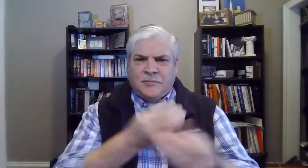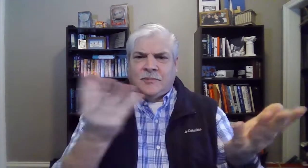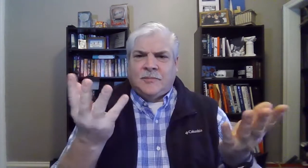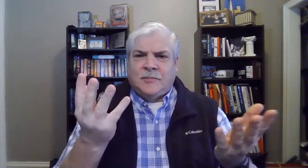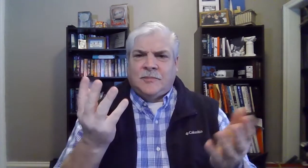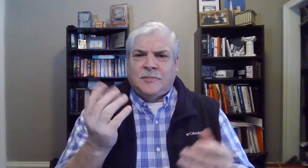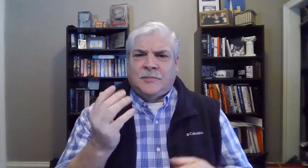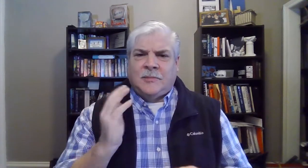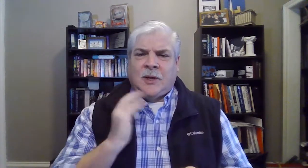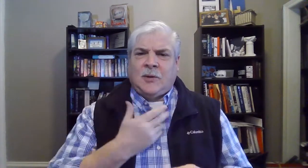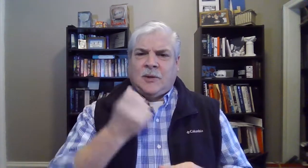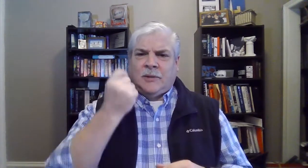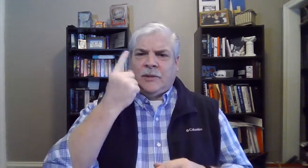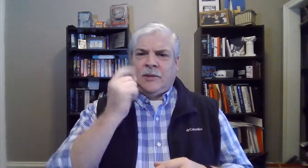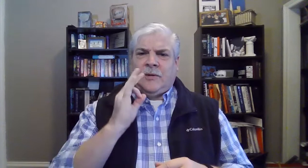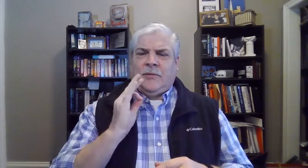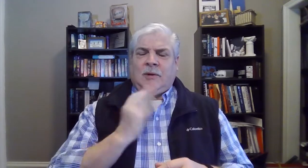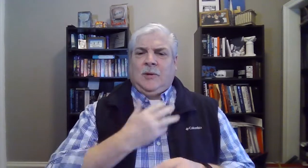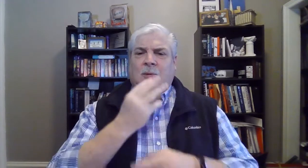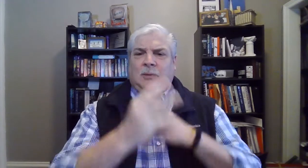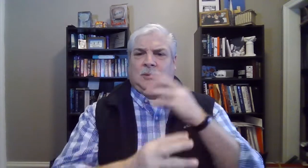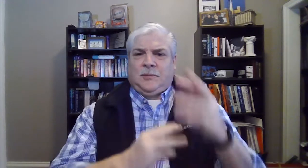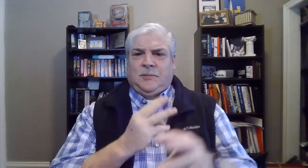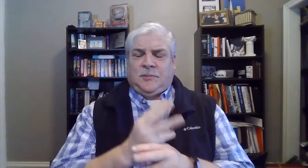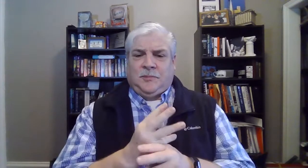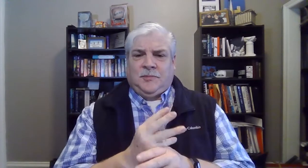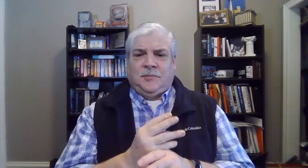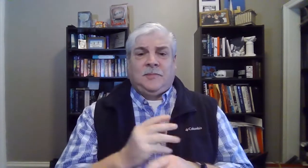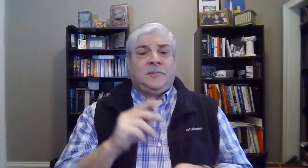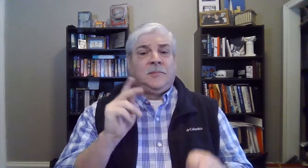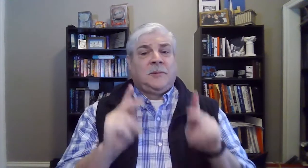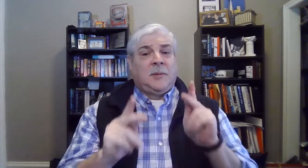to inform people of our understanding of the world.